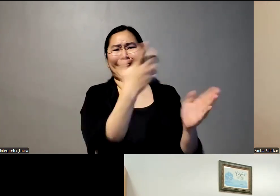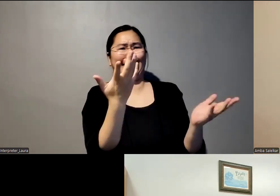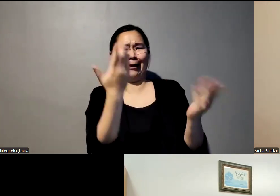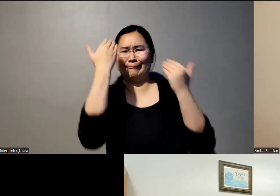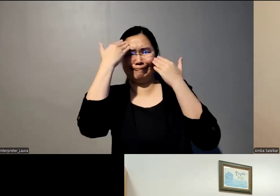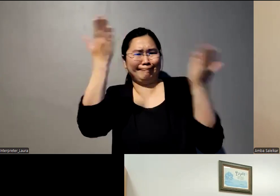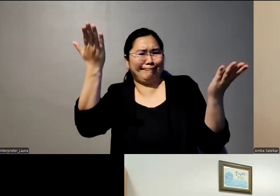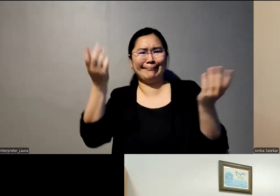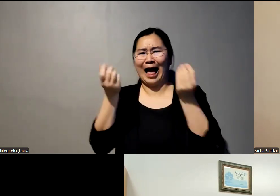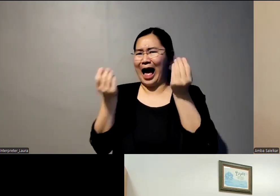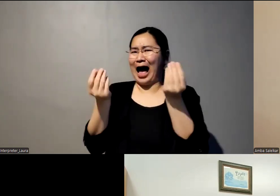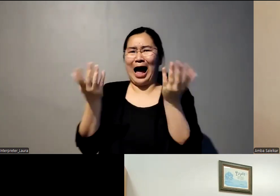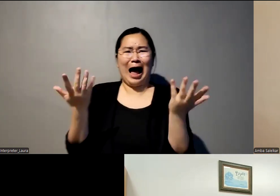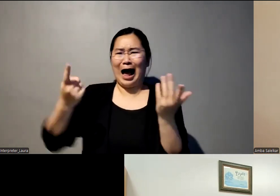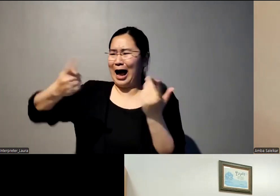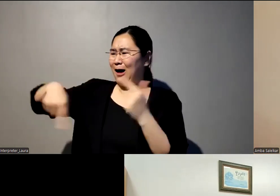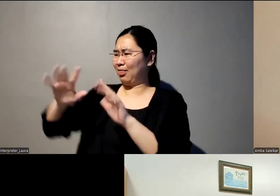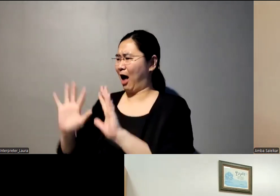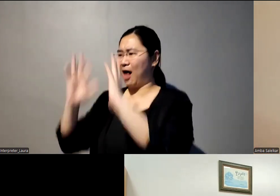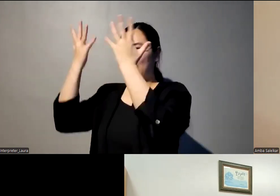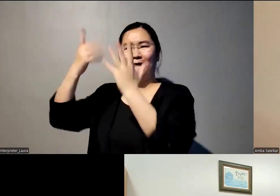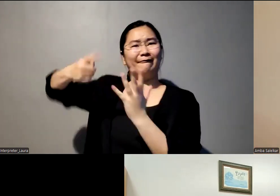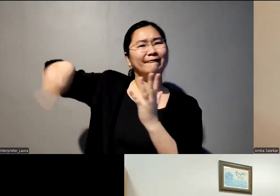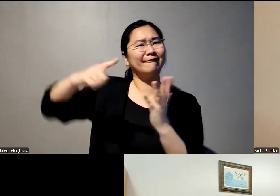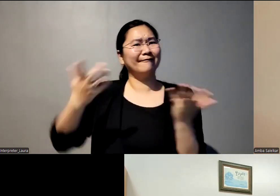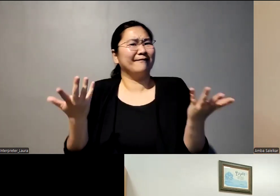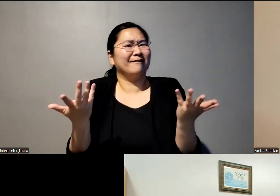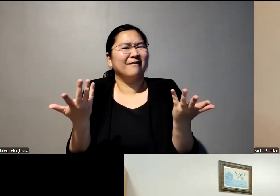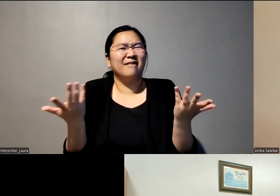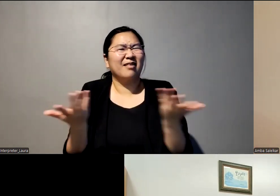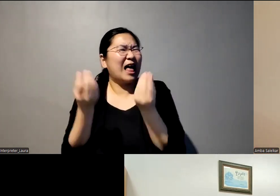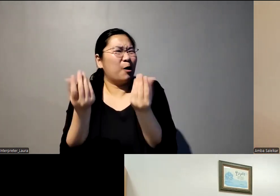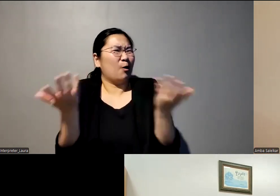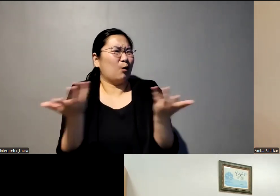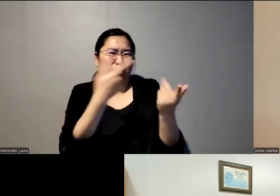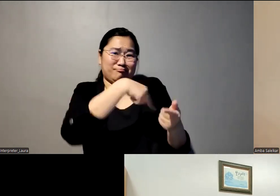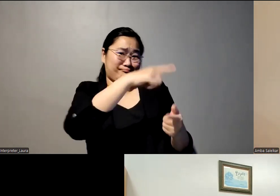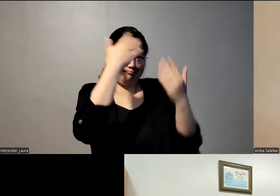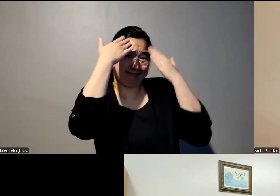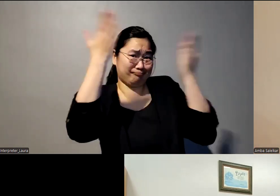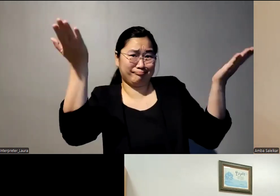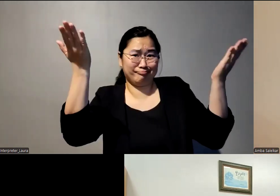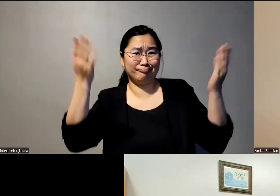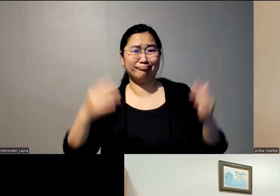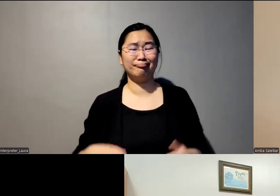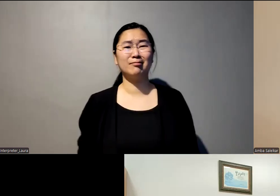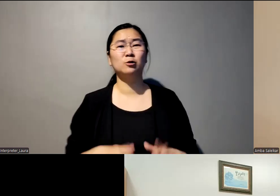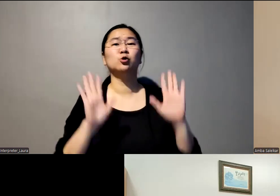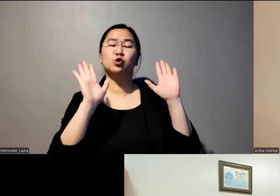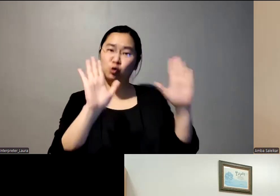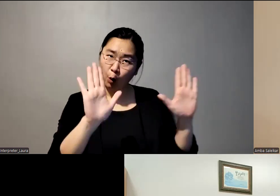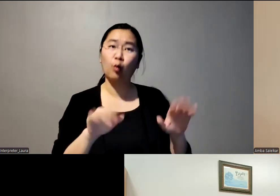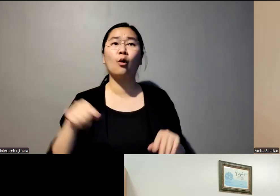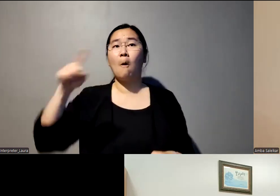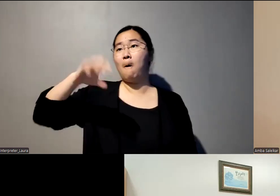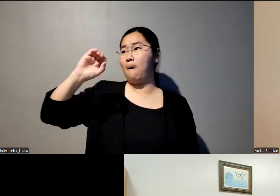OPDs of the people with like social disabilities themselves is key, and